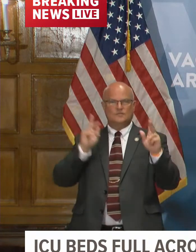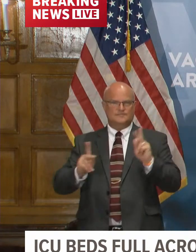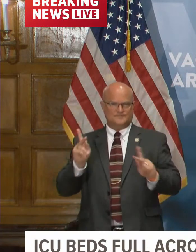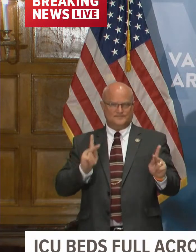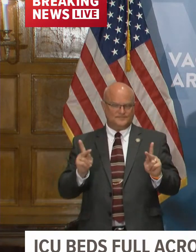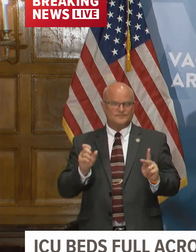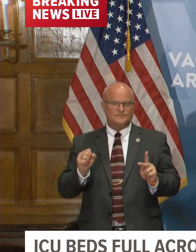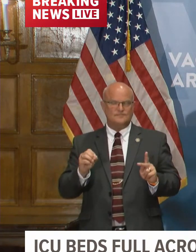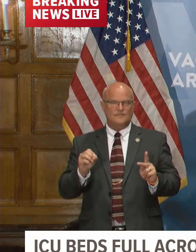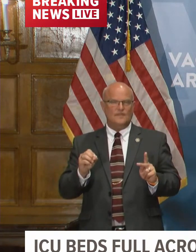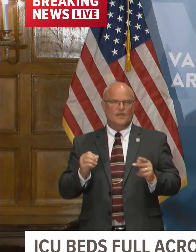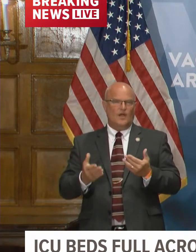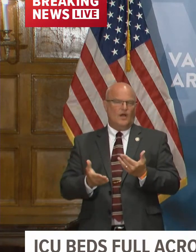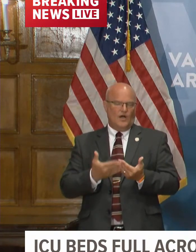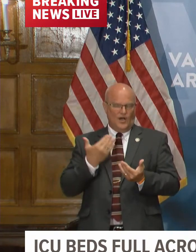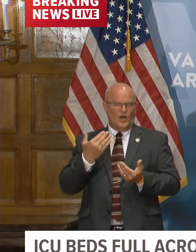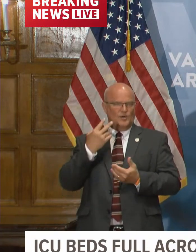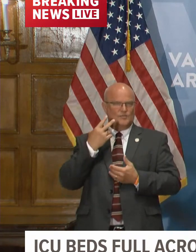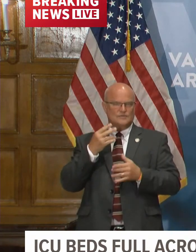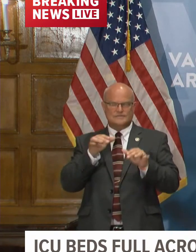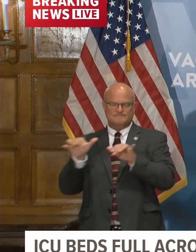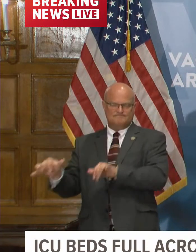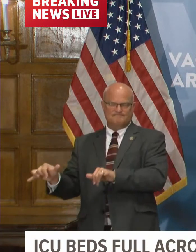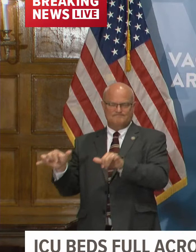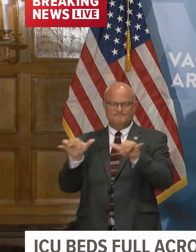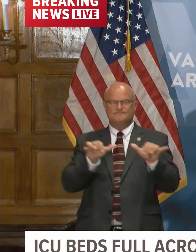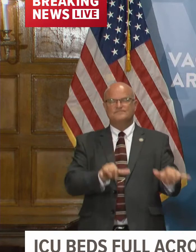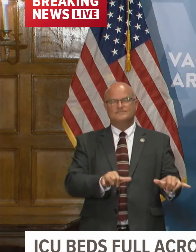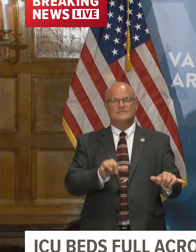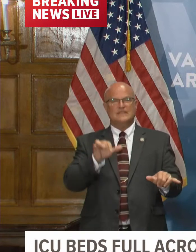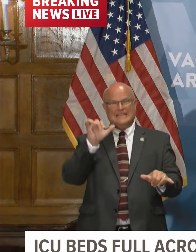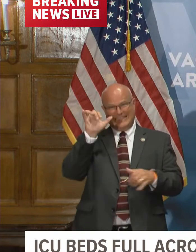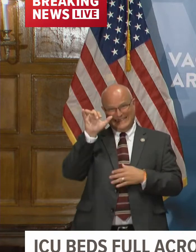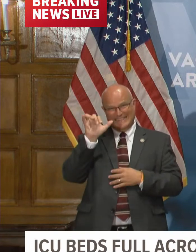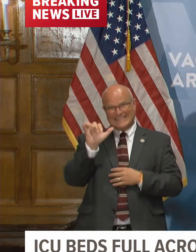And so you can almost sequence that out,